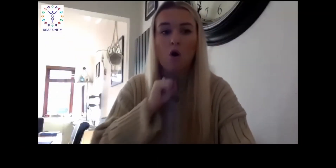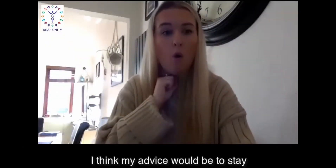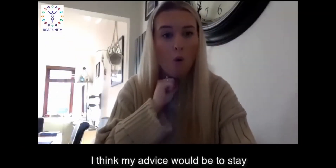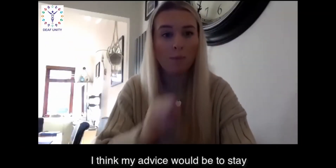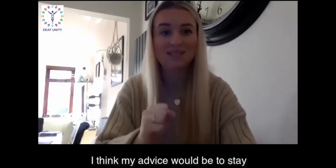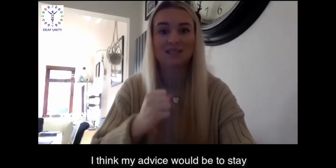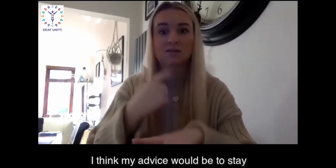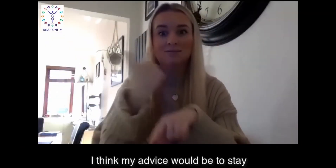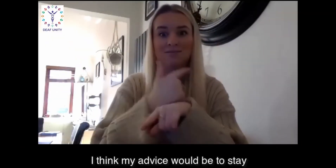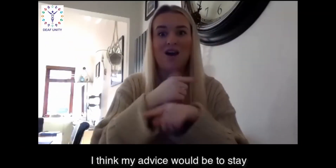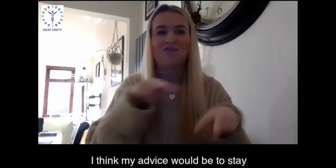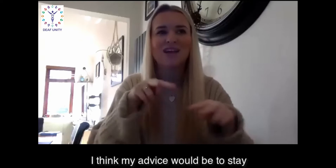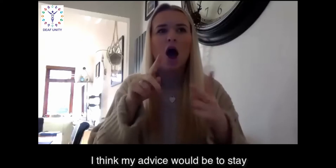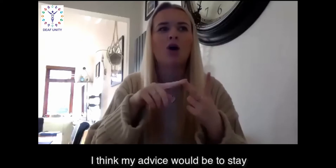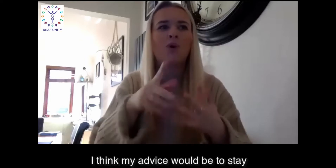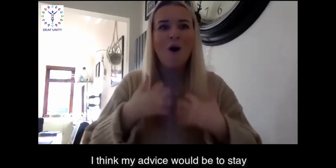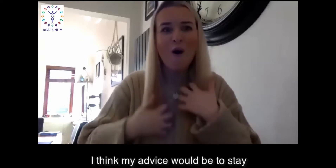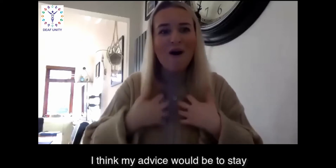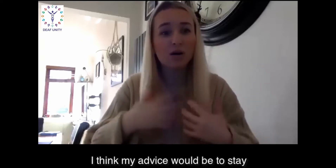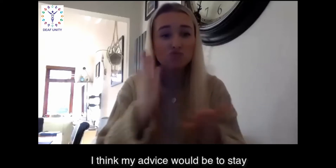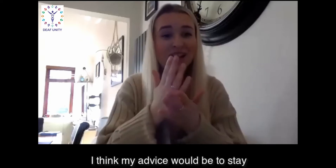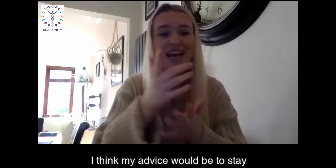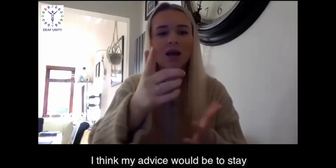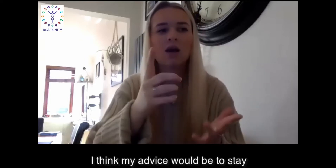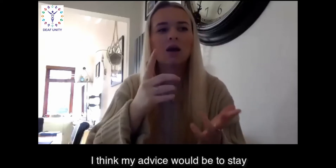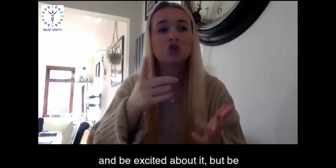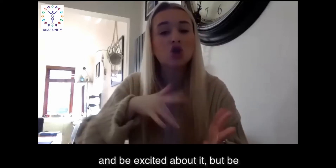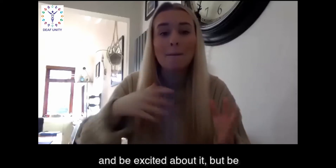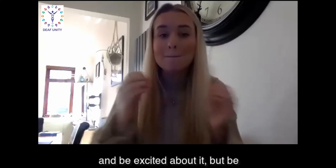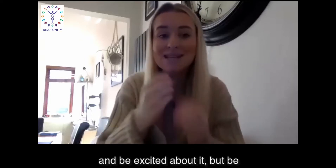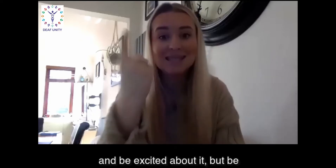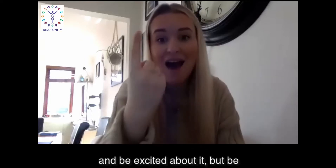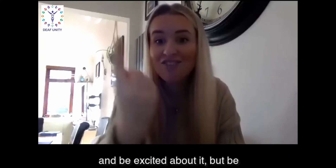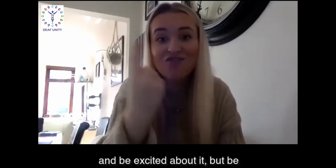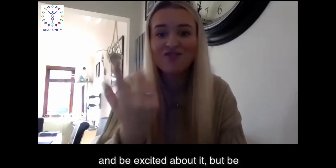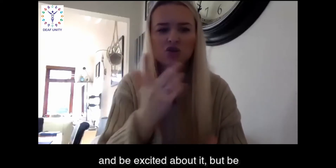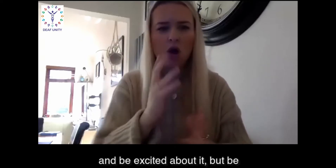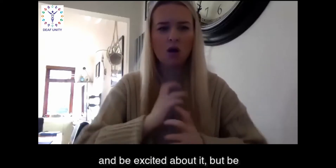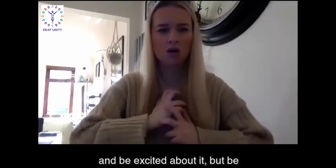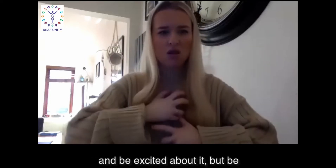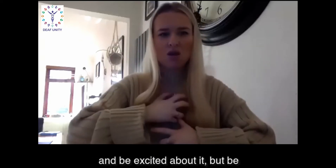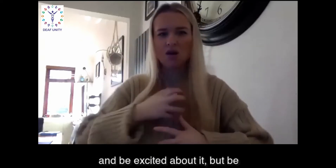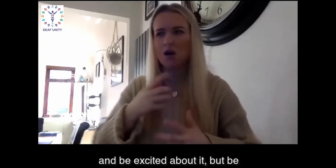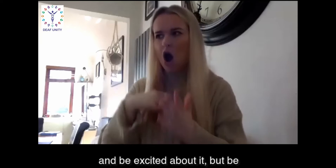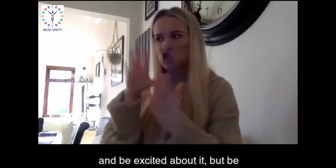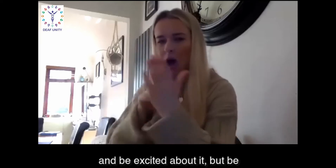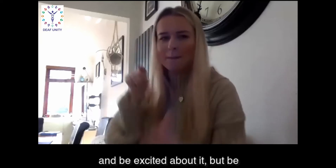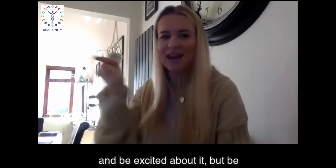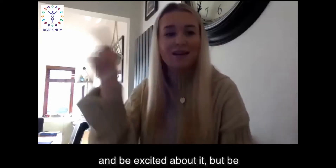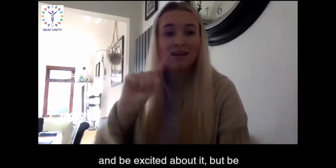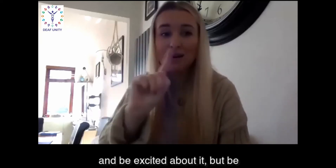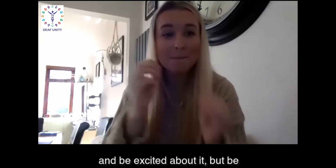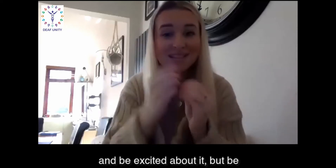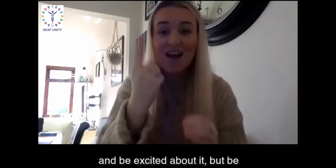So I think my advice would be to stay committed to filming videos, and be excited about it, but be yourself. Don't